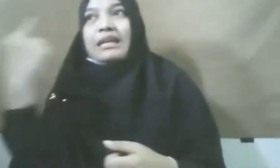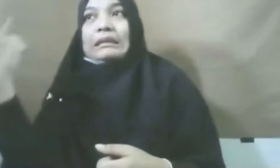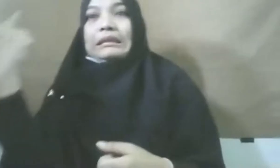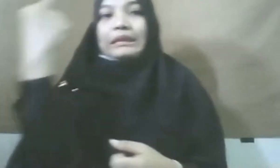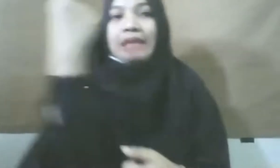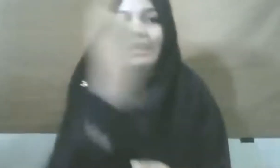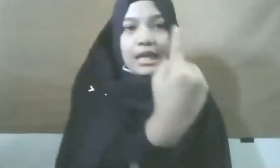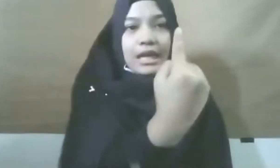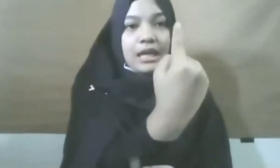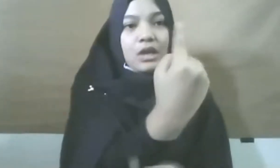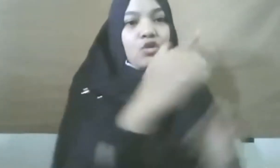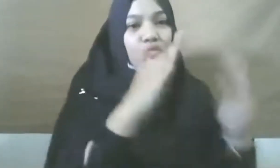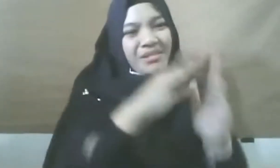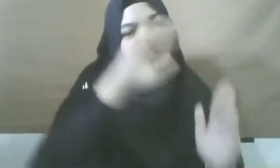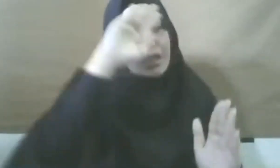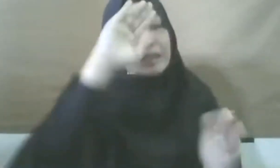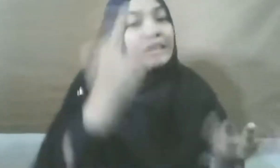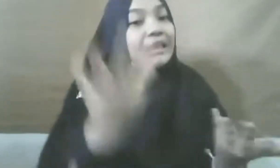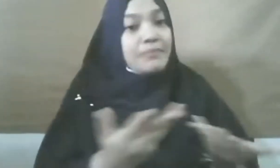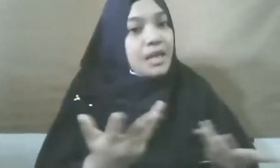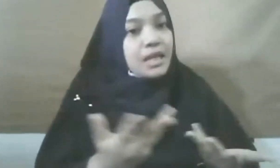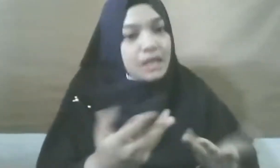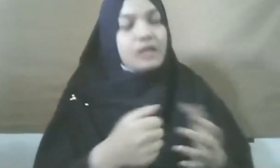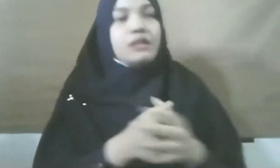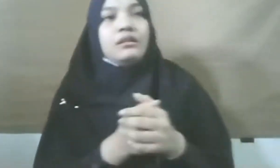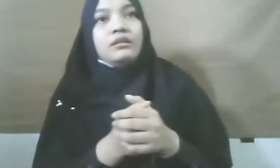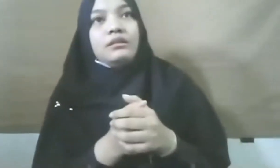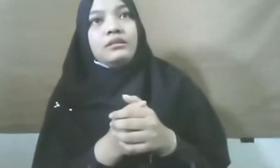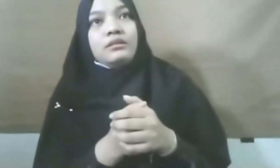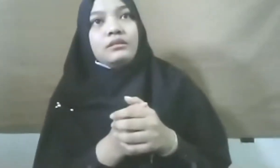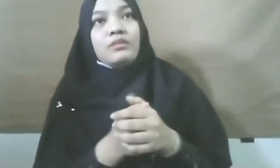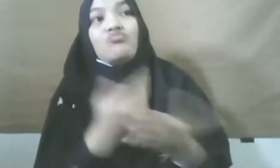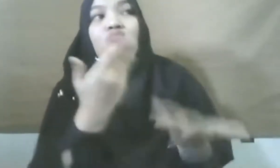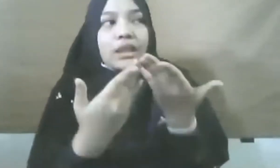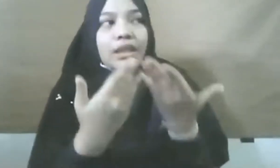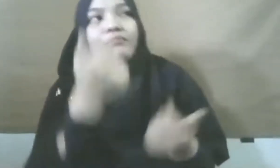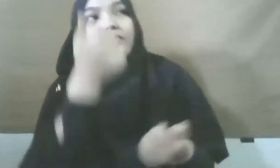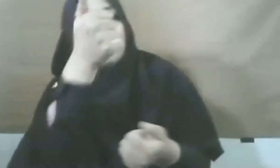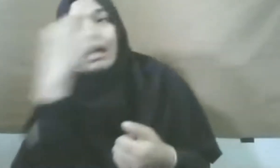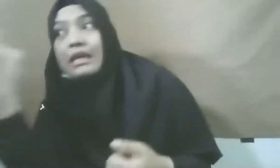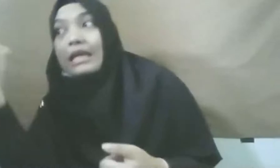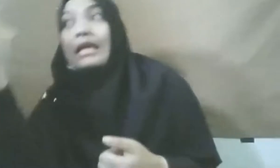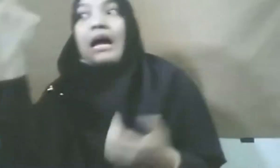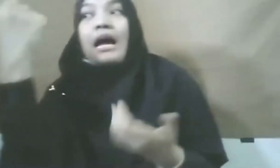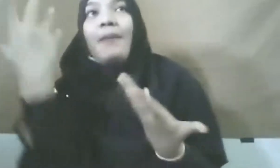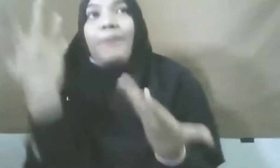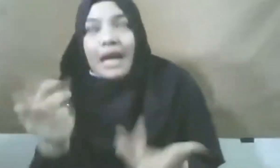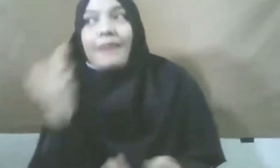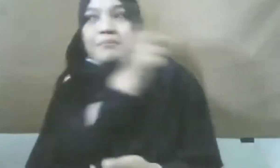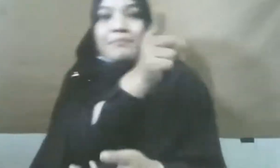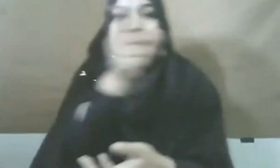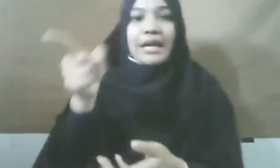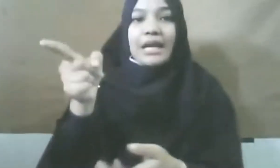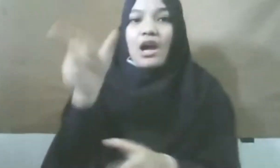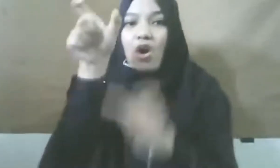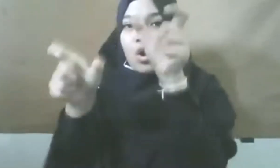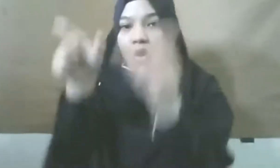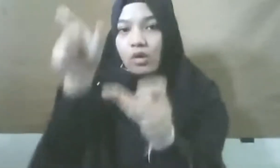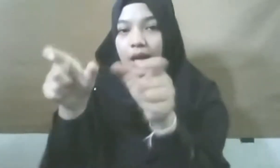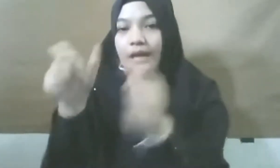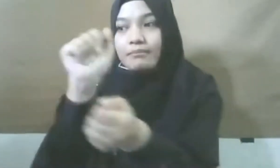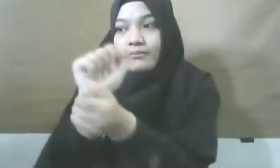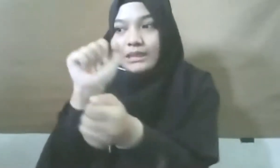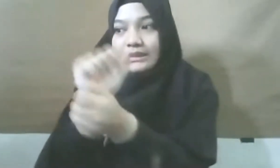of infrastructure, will they, you know, come to their houses? Will they approach them? So this is the area that needs to